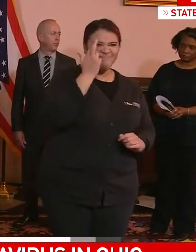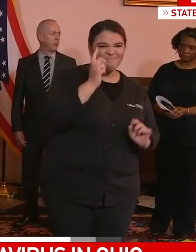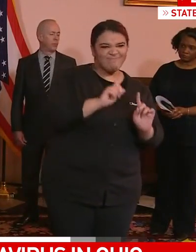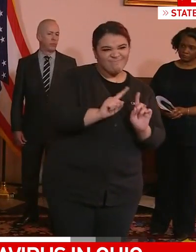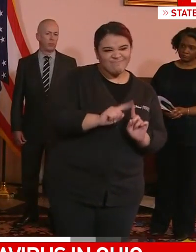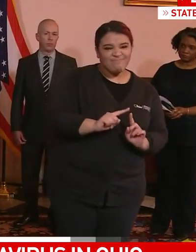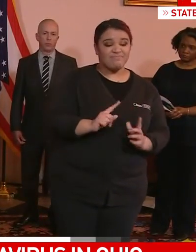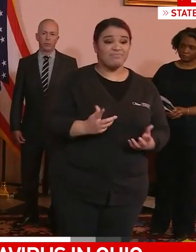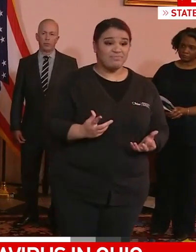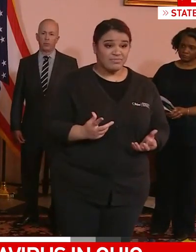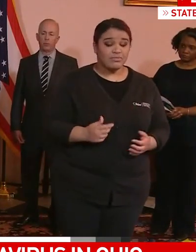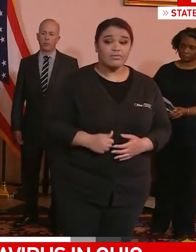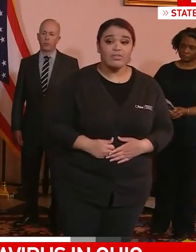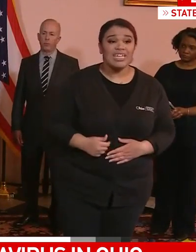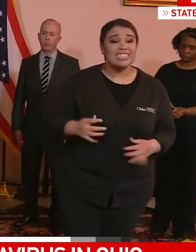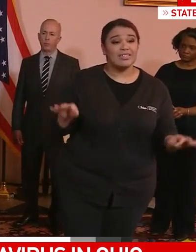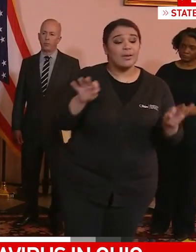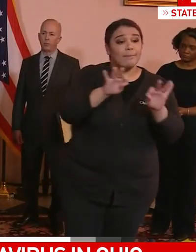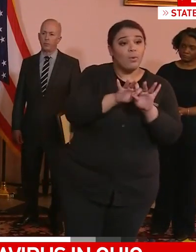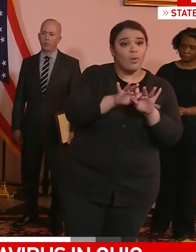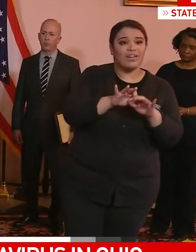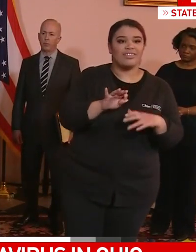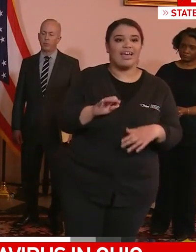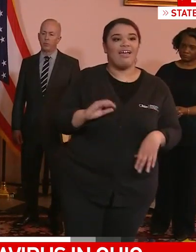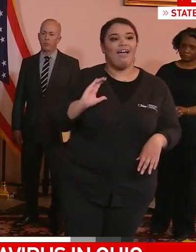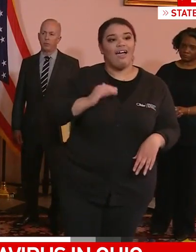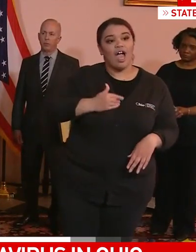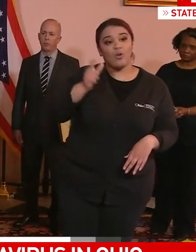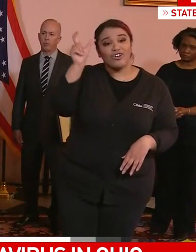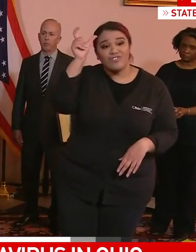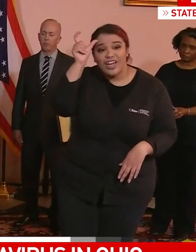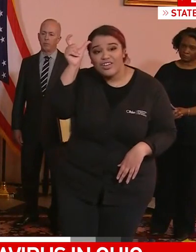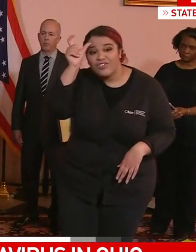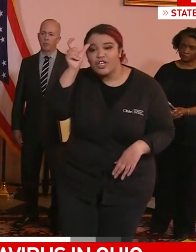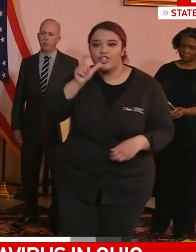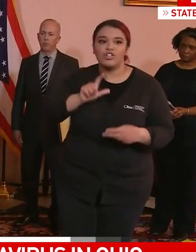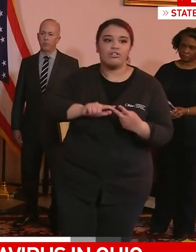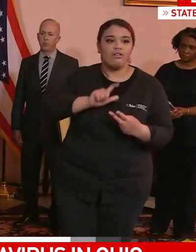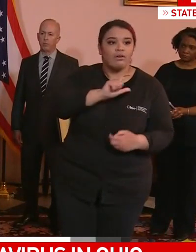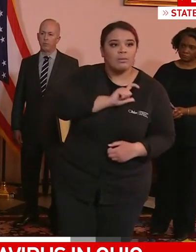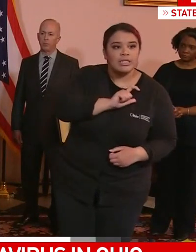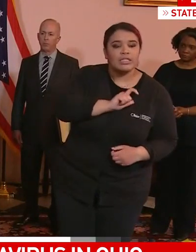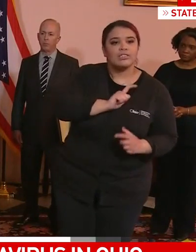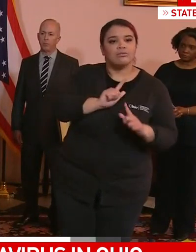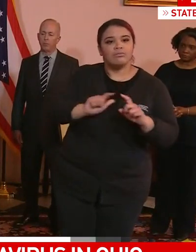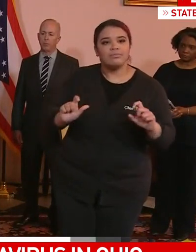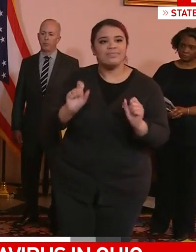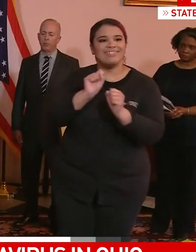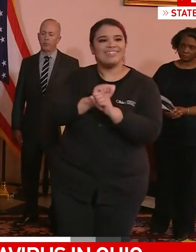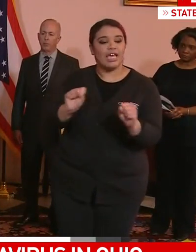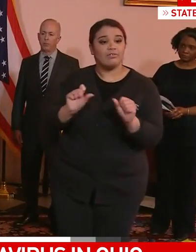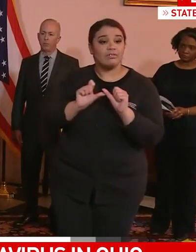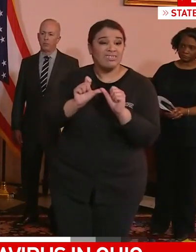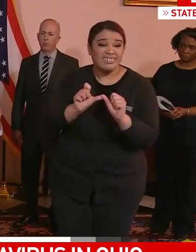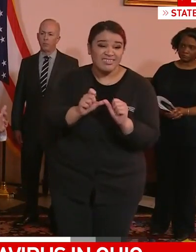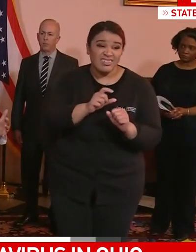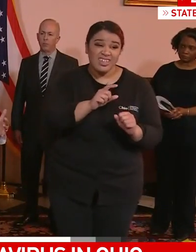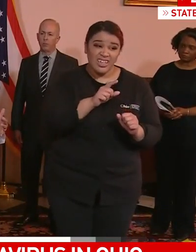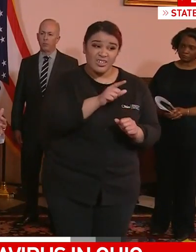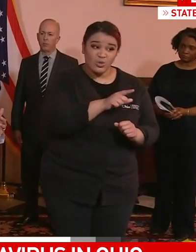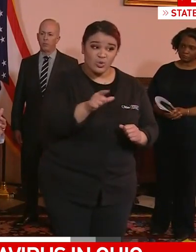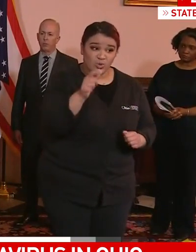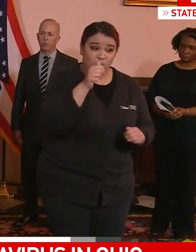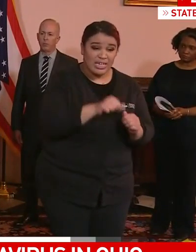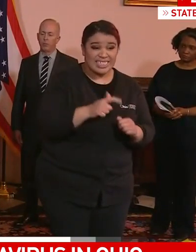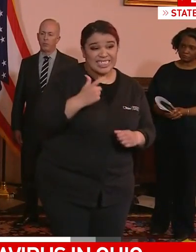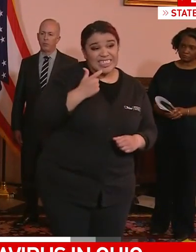one firefighter who had a case, the whole firehouse. And then they're all in isolation and quarantine. So it's all these ripple effects that we're